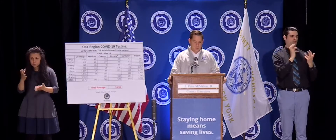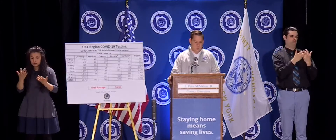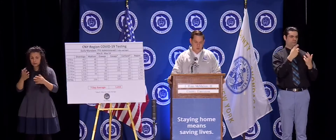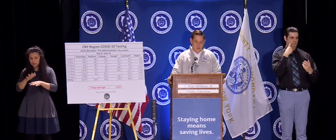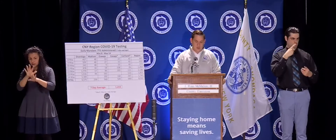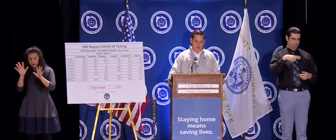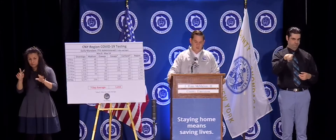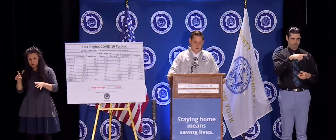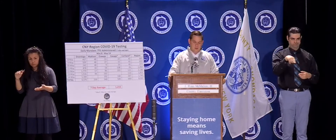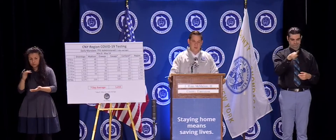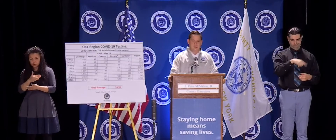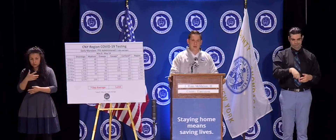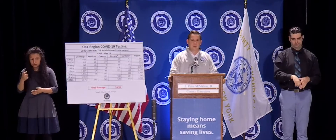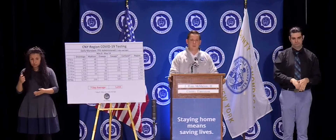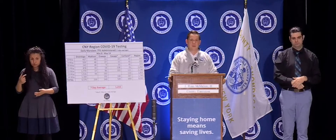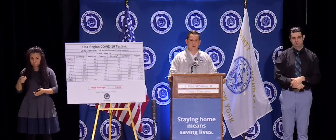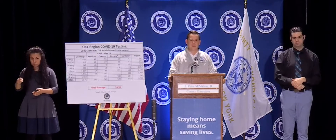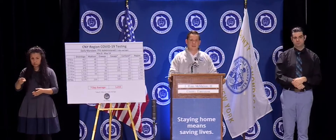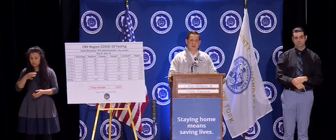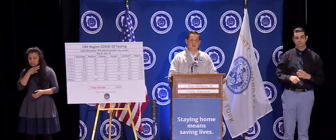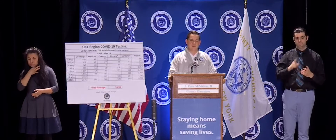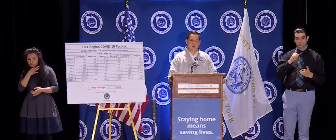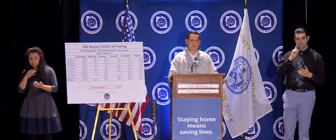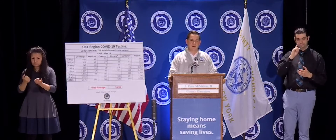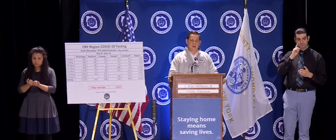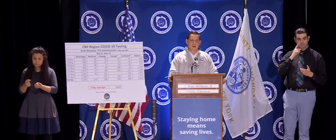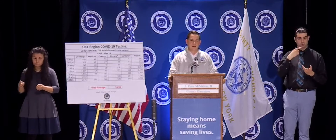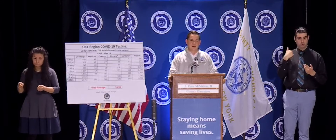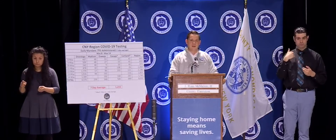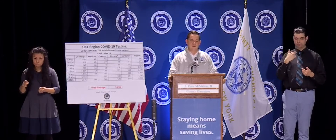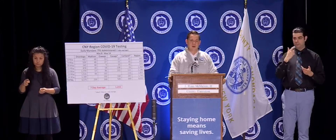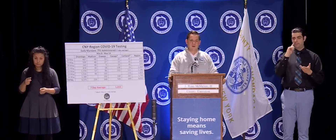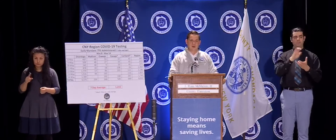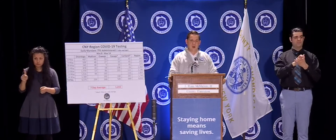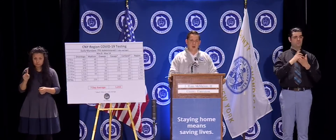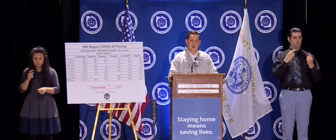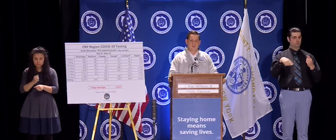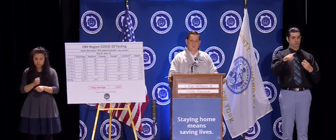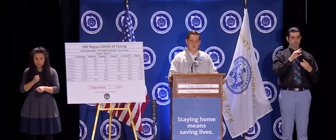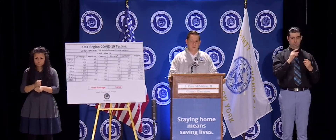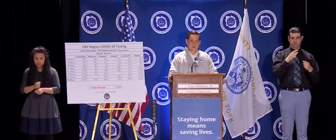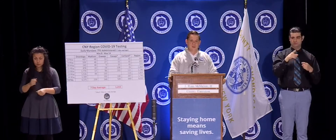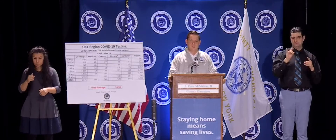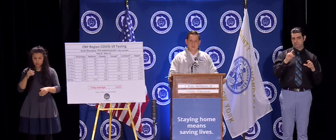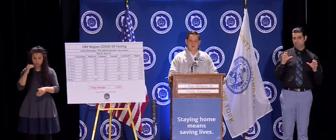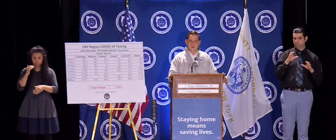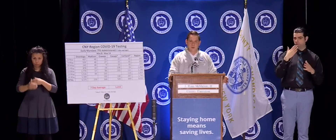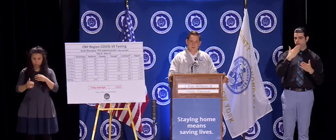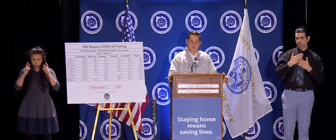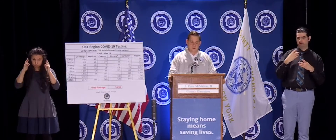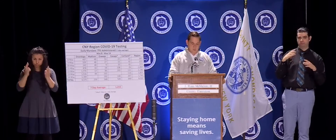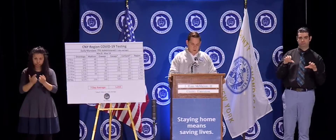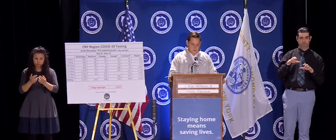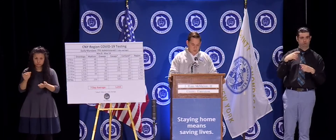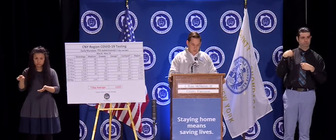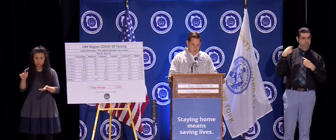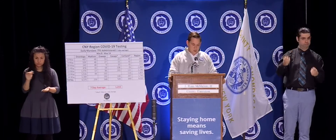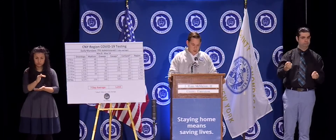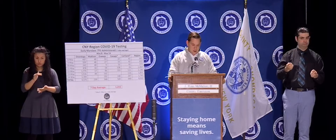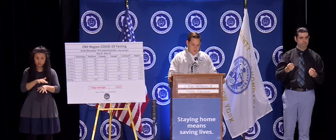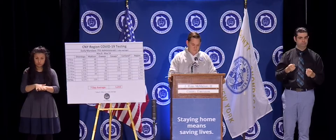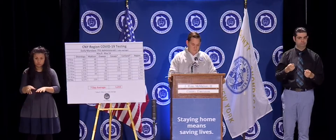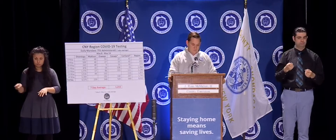faith in you. You've done a nice job keeping your kids safe, but it's very, very hard for kids to be 6 feet apart from everybody.